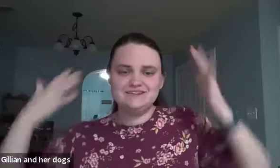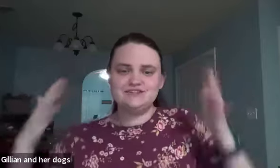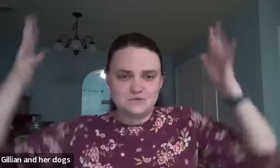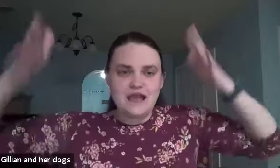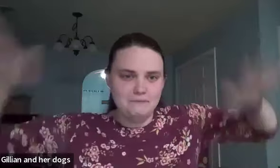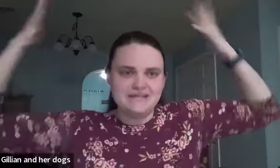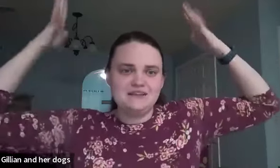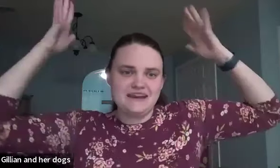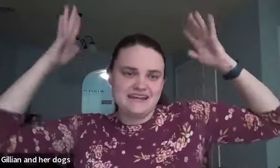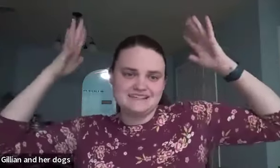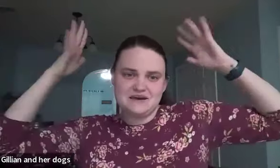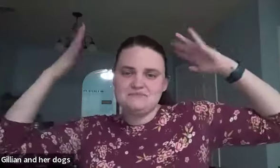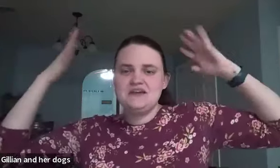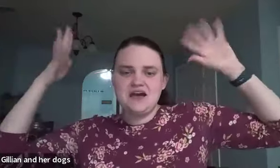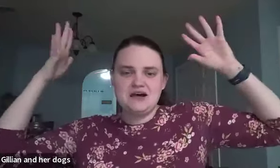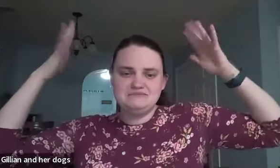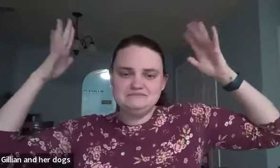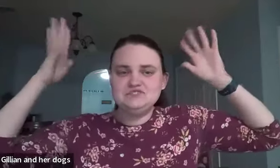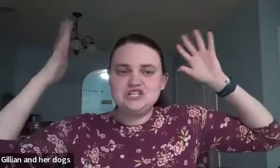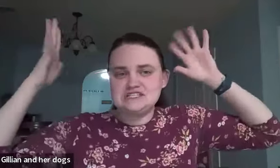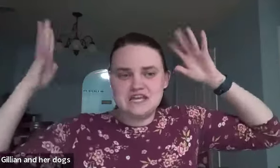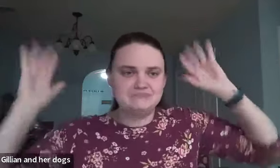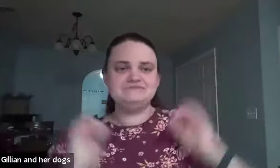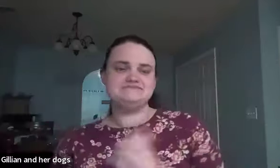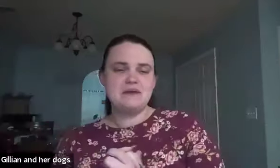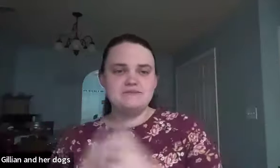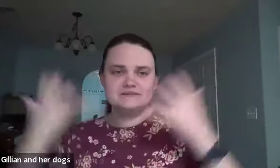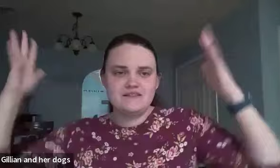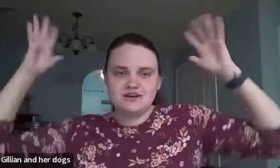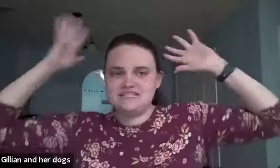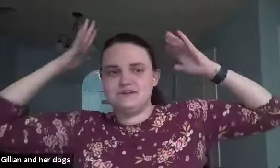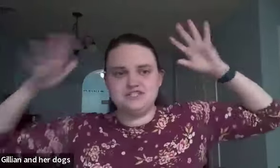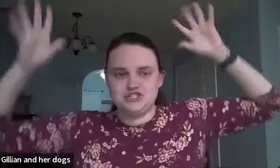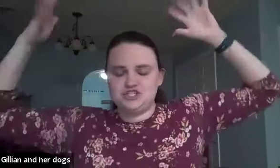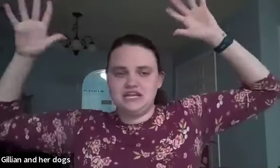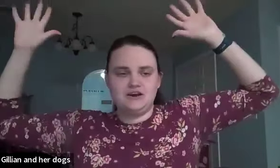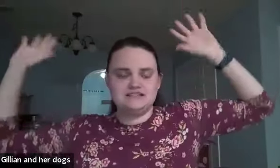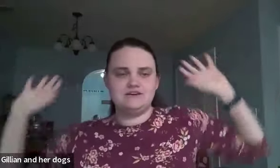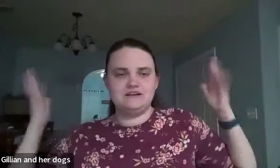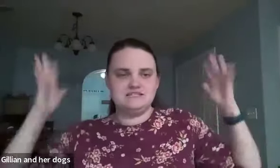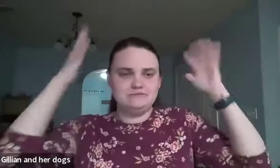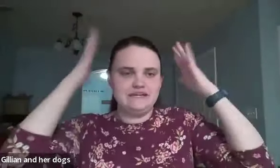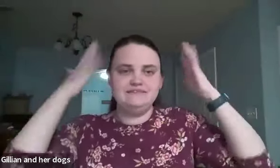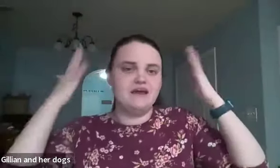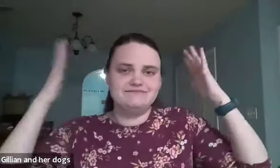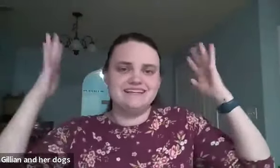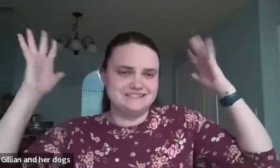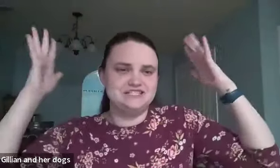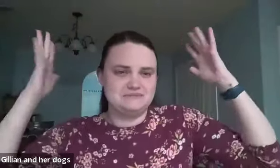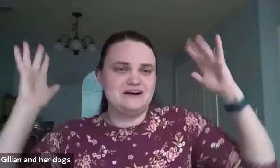So that's why I immediately went hands up. Just saying. I promise I'm not like a crazy person just shaking her hands like a crazy lady. No, this is just